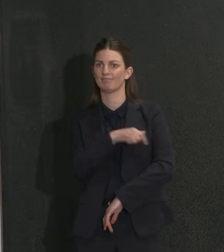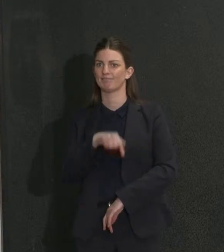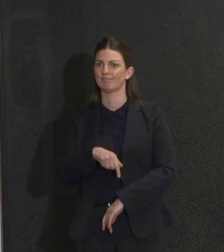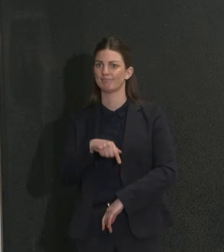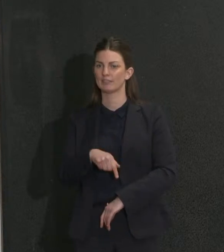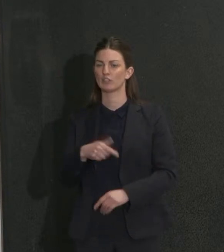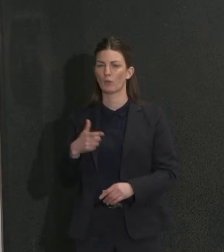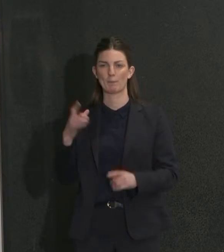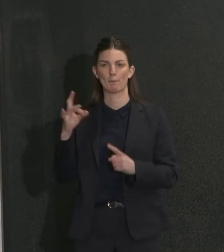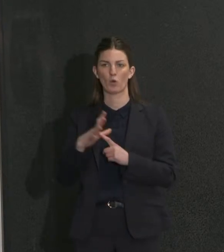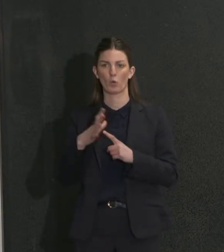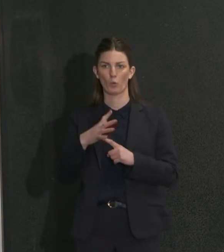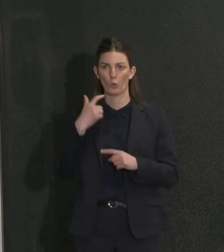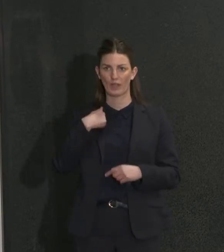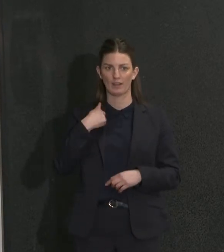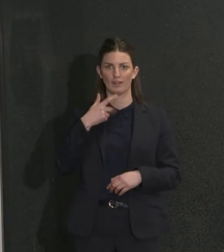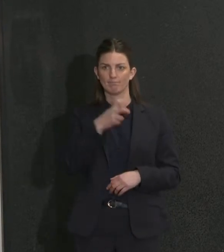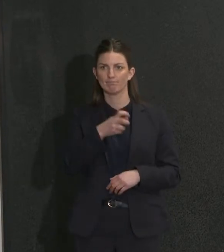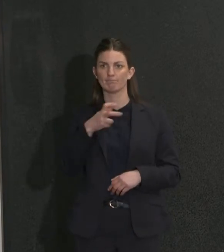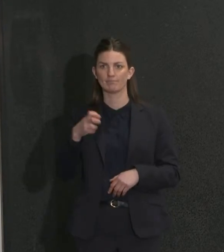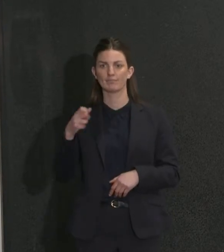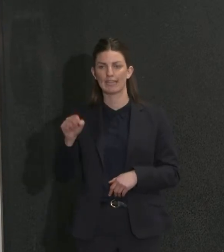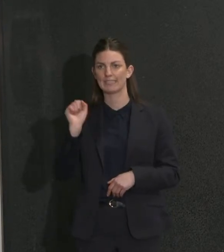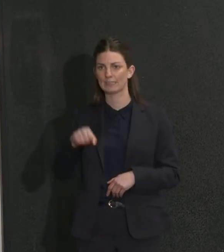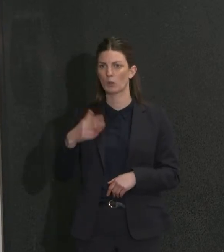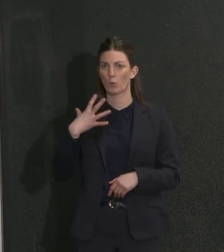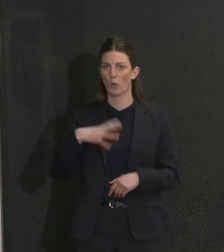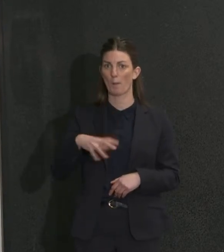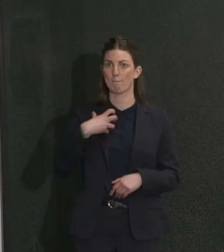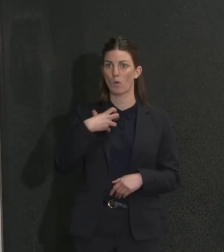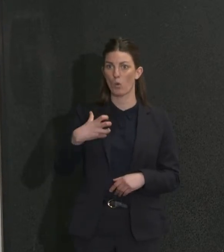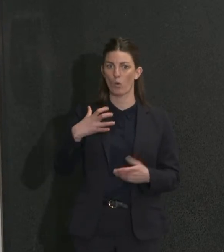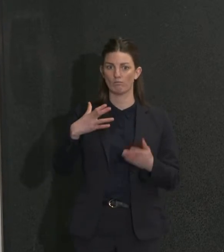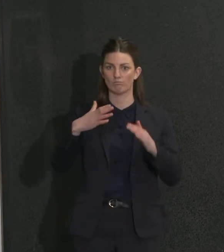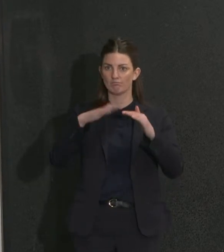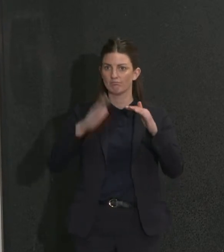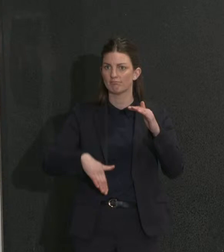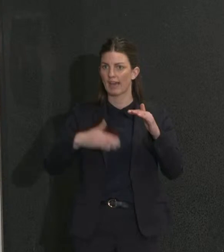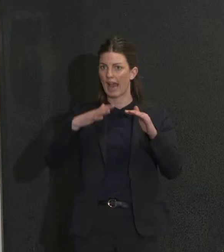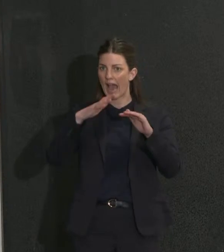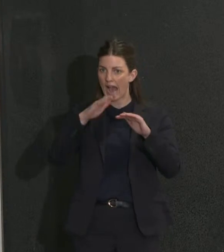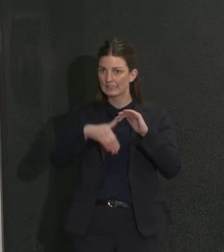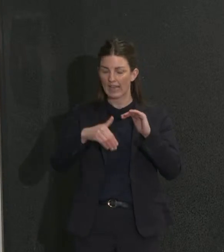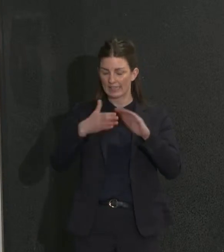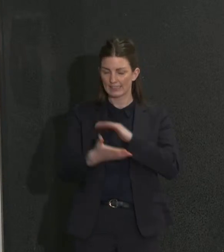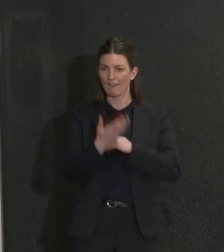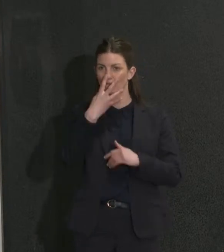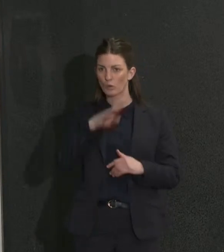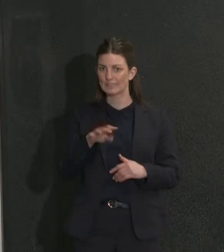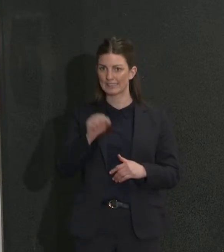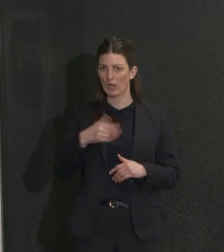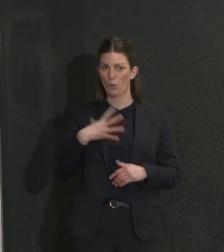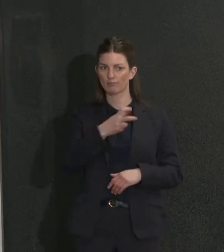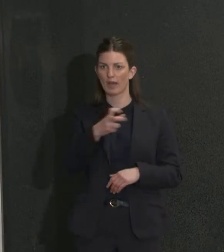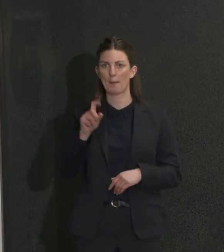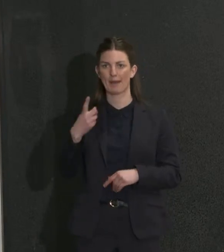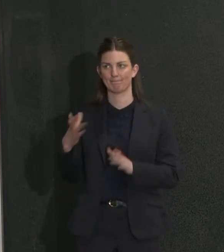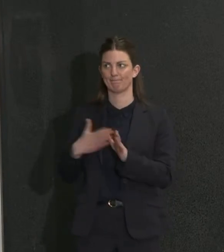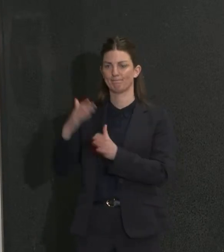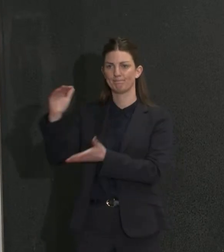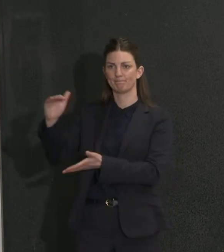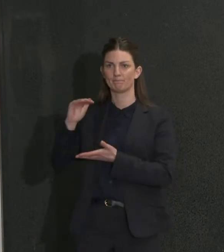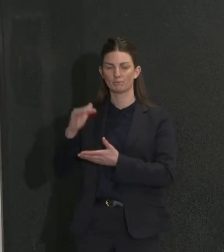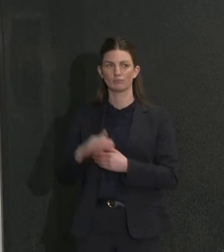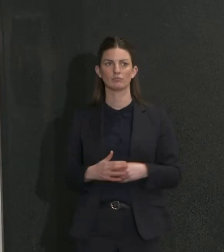reasons you said the regions were being included in the lockdown. Yes. It turns out to be a false negative. Can you understand that people